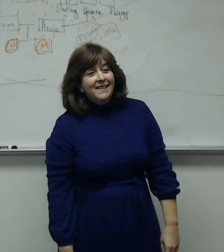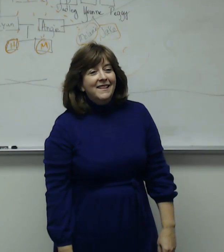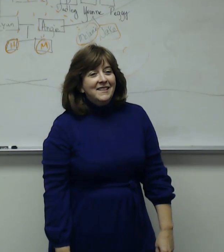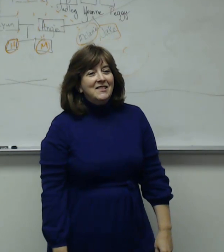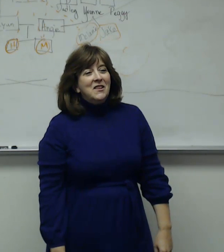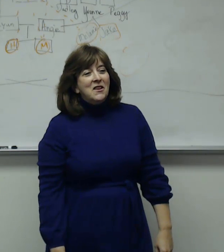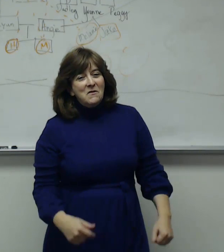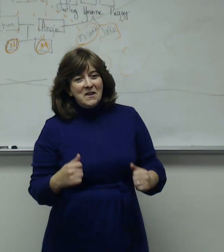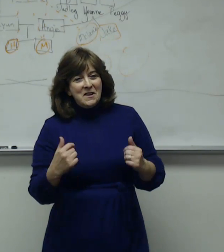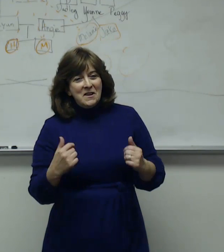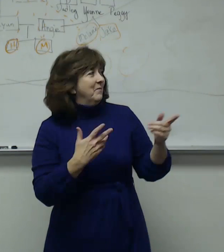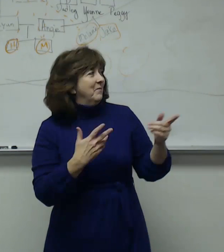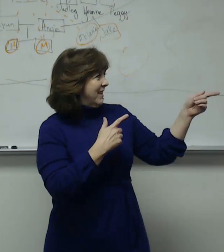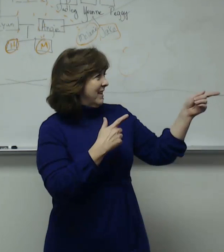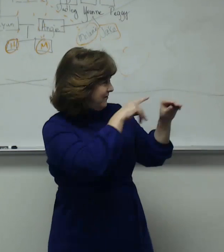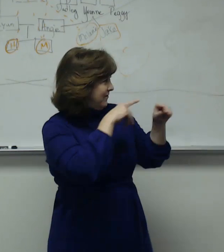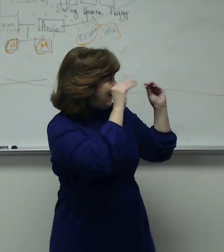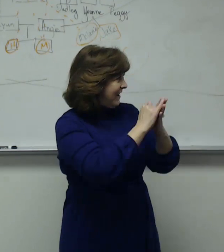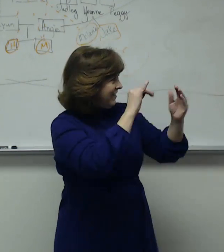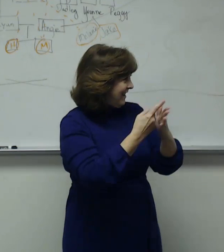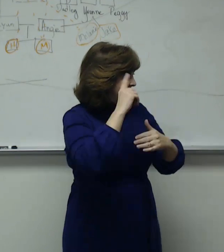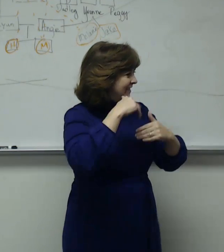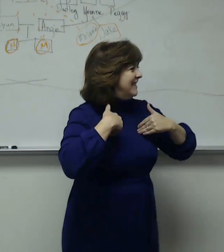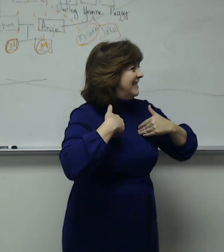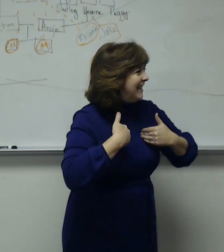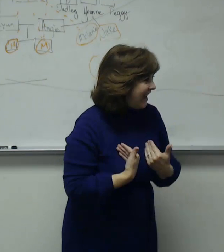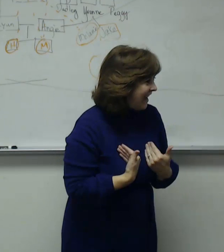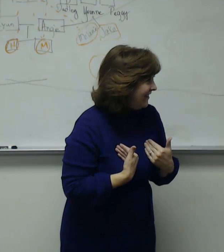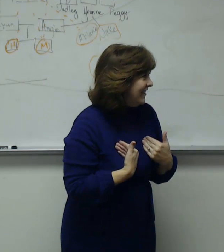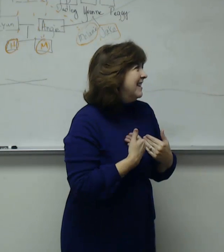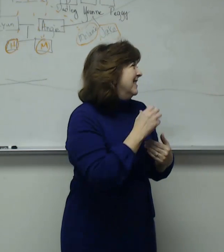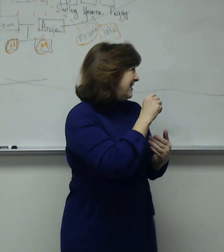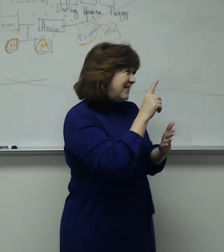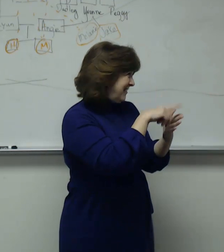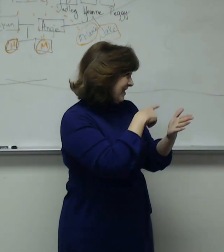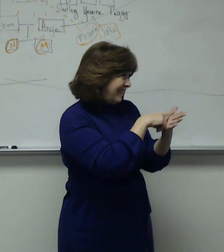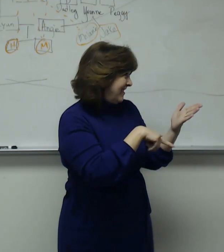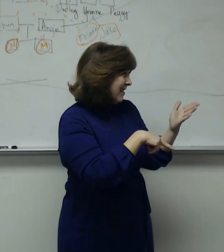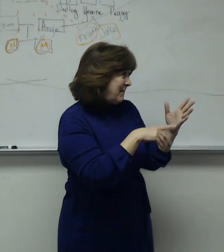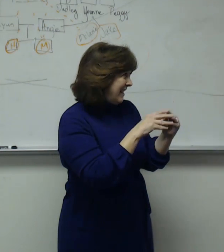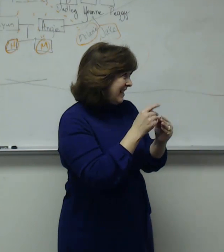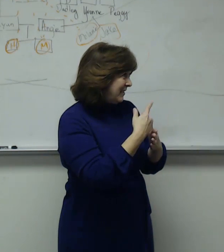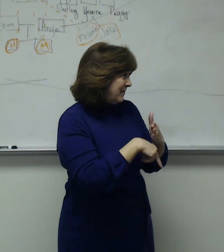Tired. so right, talked about last week. Tired. So just not meet next week.